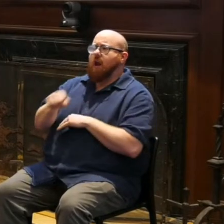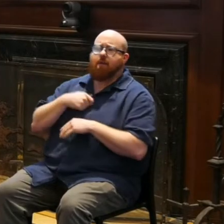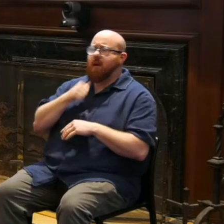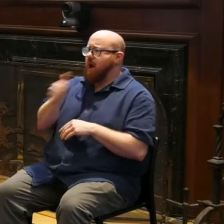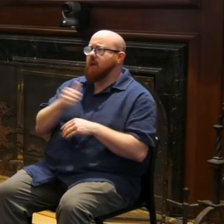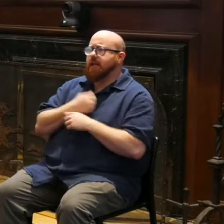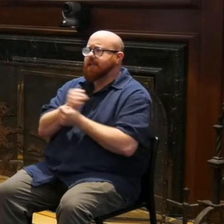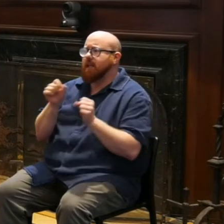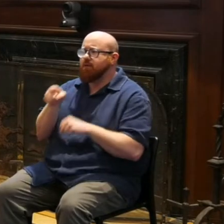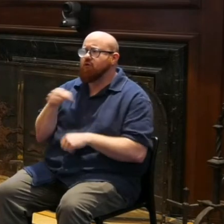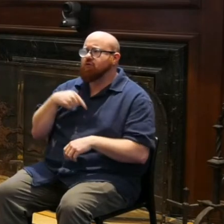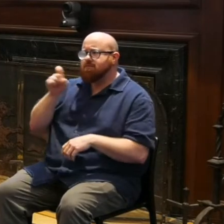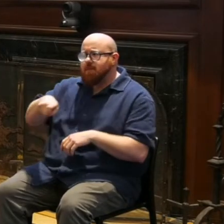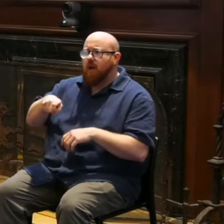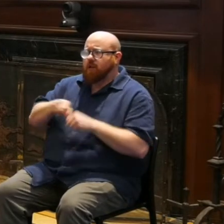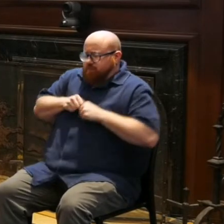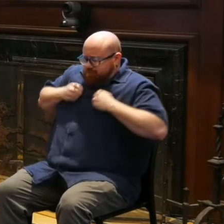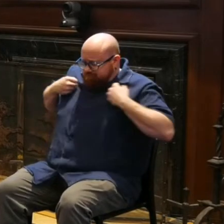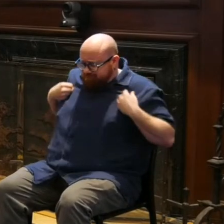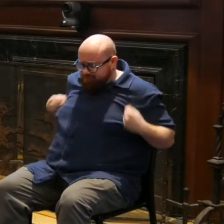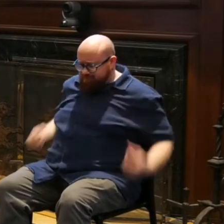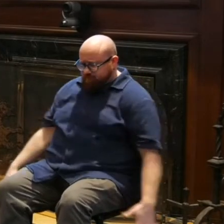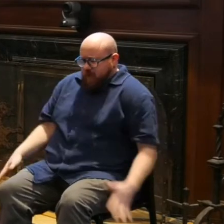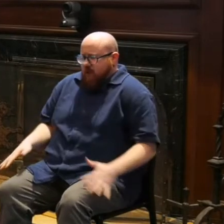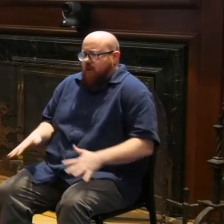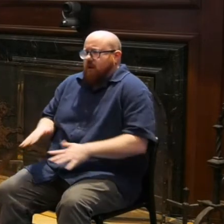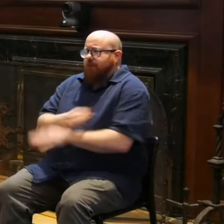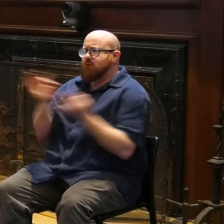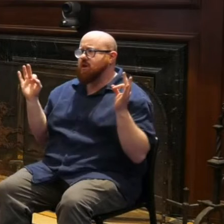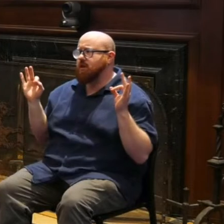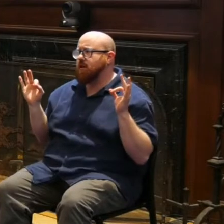You'll have to shed some of that armor to be set free.